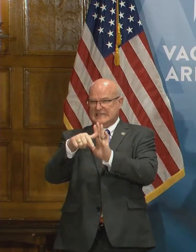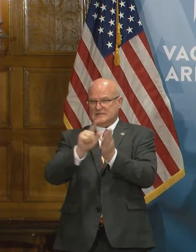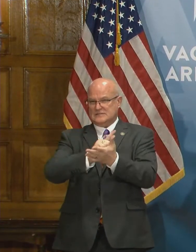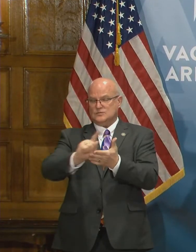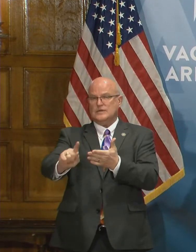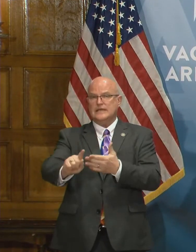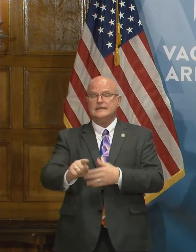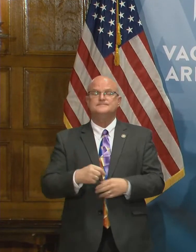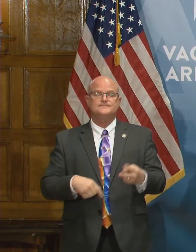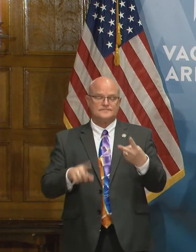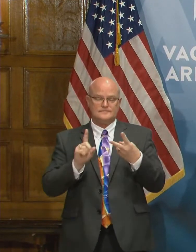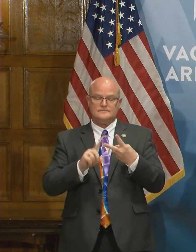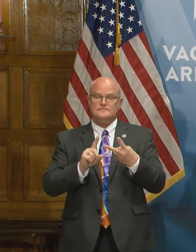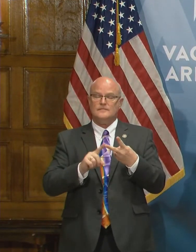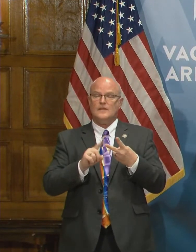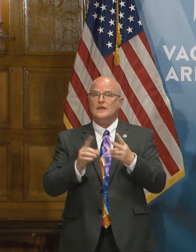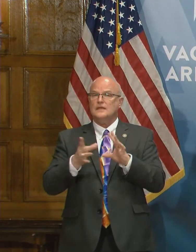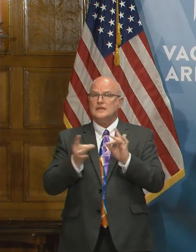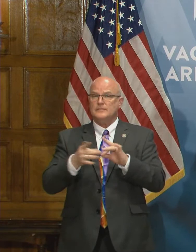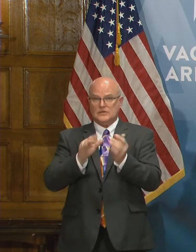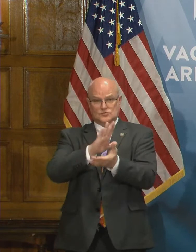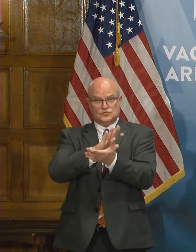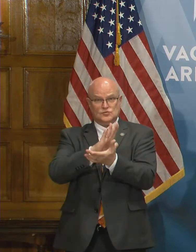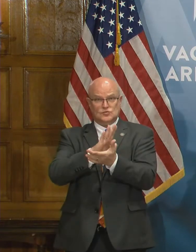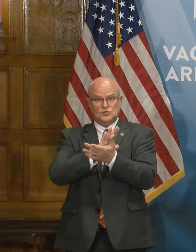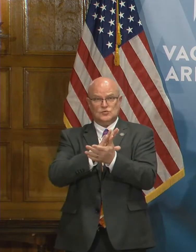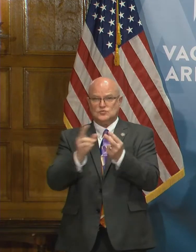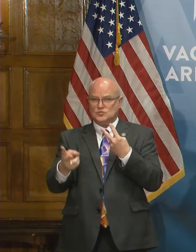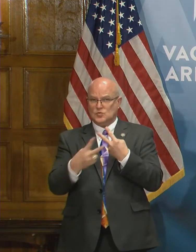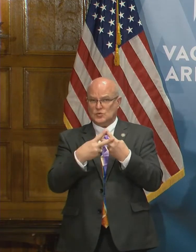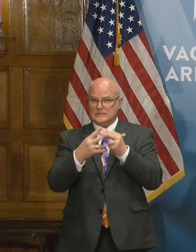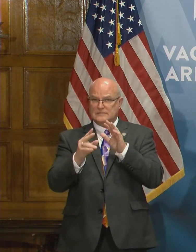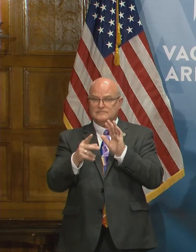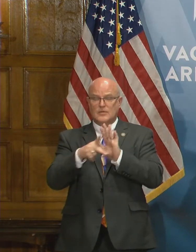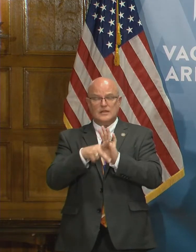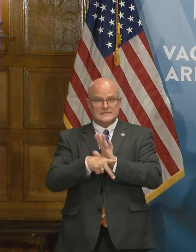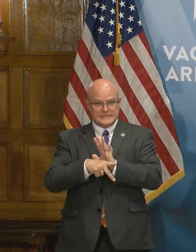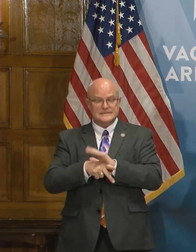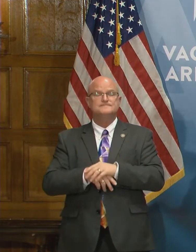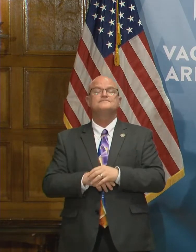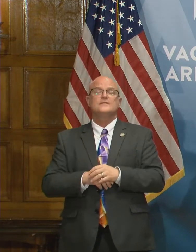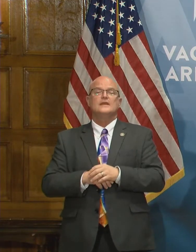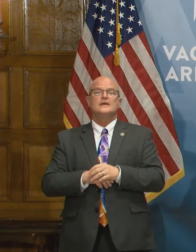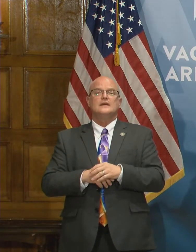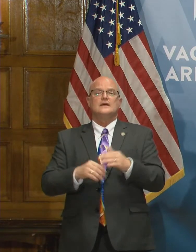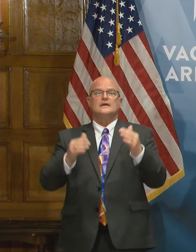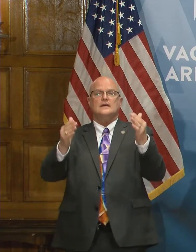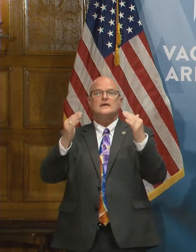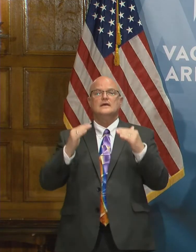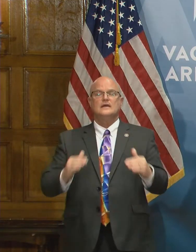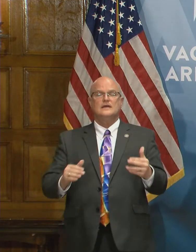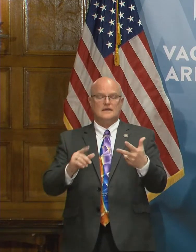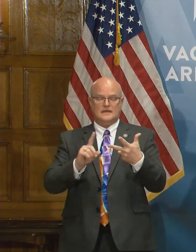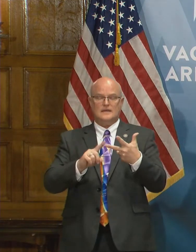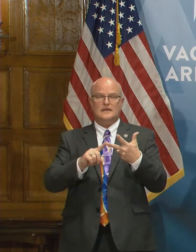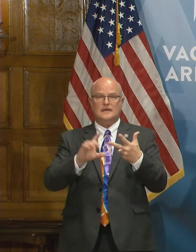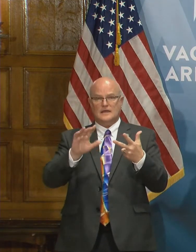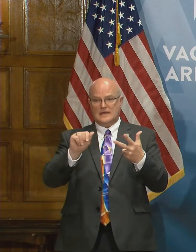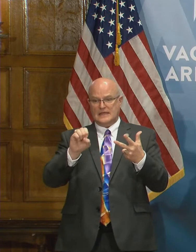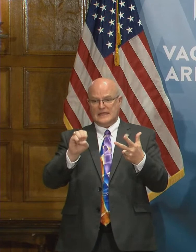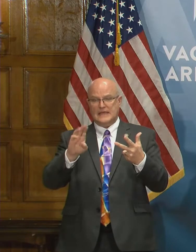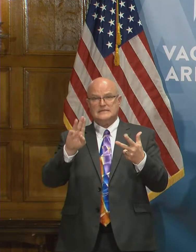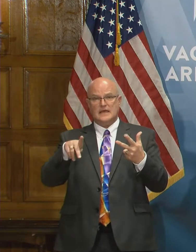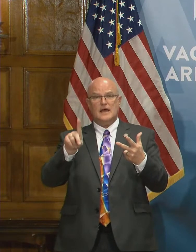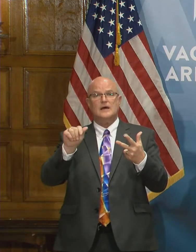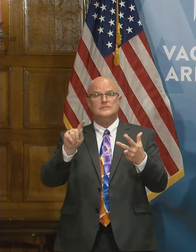week. Secondly, I want to talk about the schools and quarantine policy. We'll go through our case update, and we'll